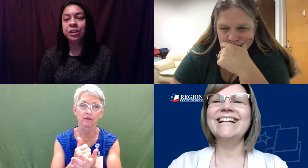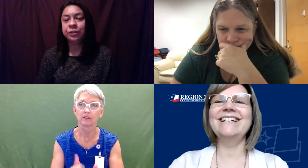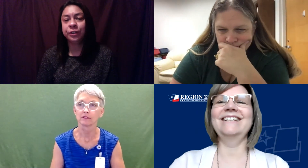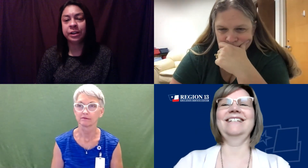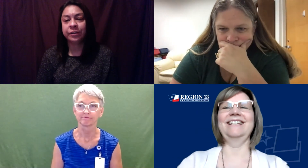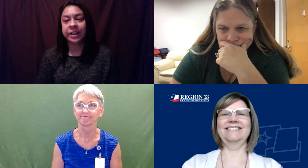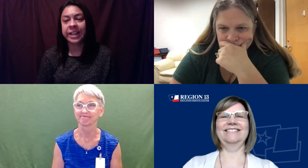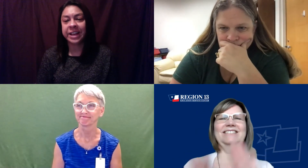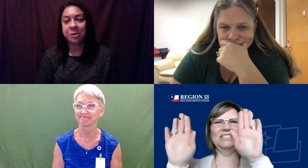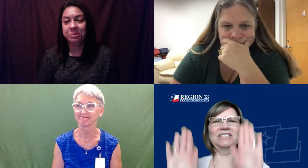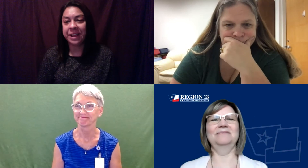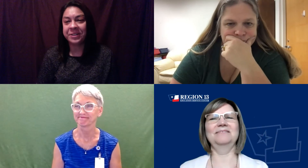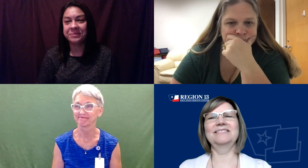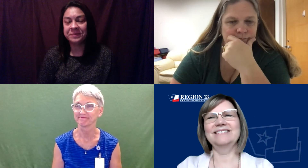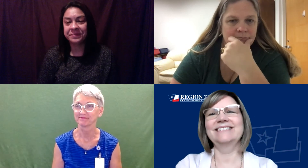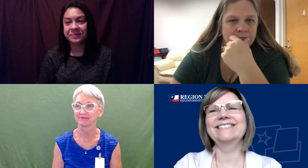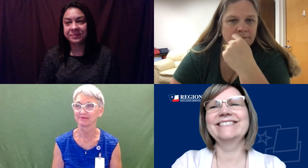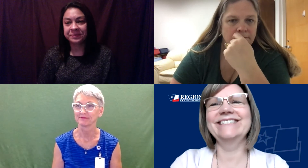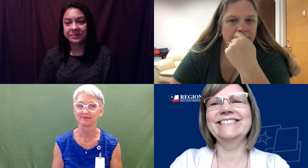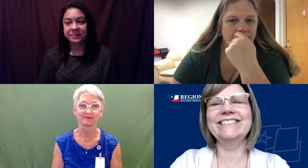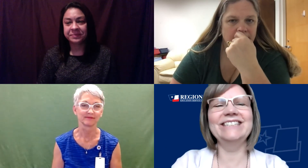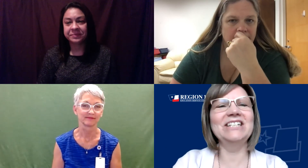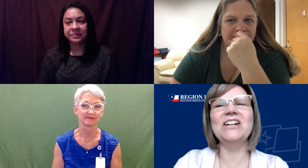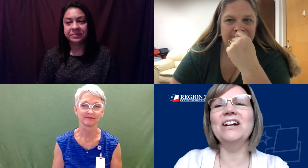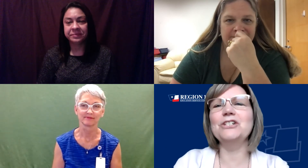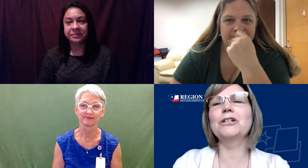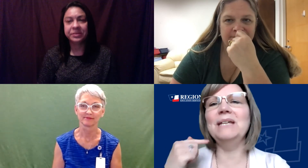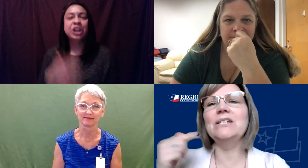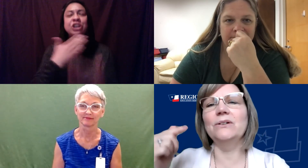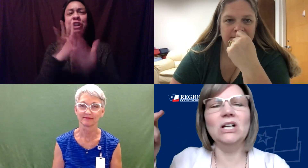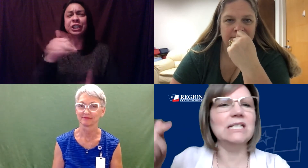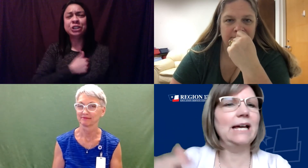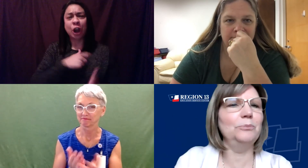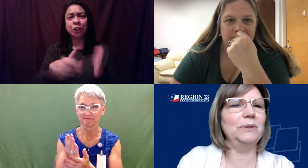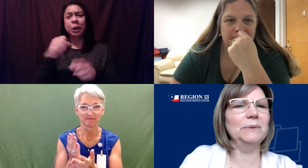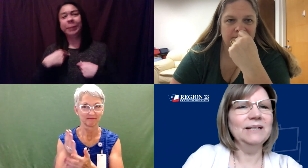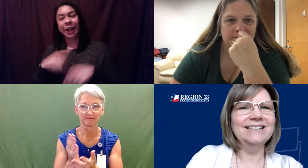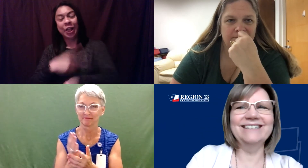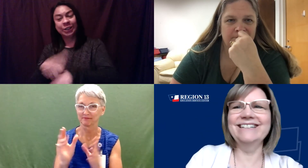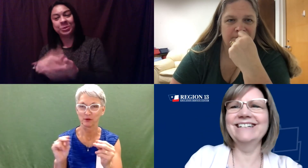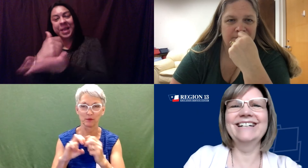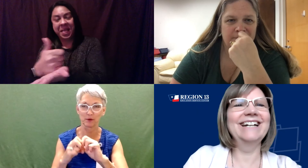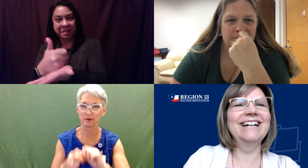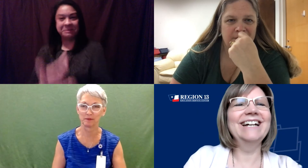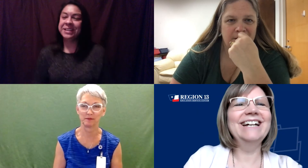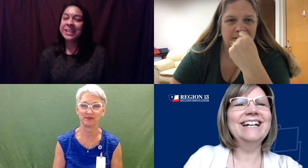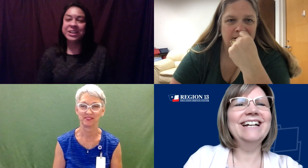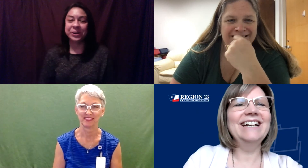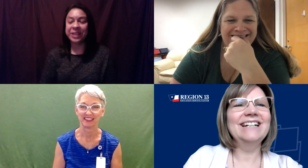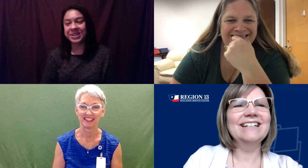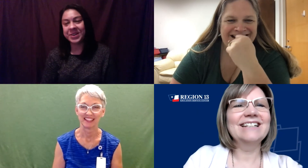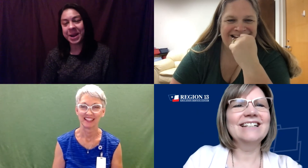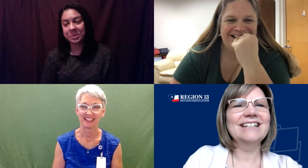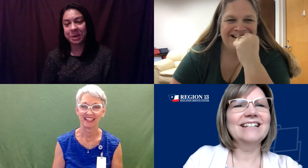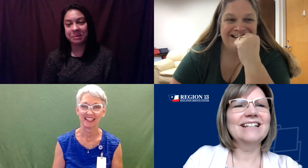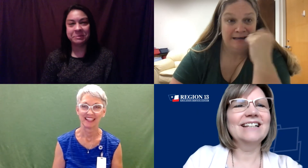Thank you for clarifying that and helping me out. Good, good. Sorry it took me so long to help you. No,